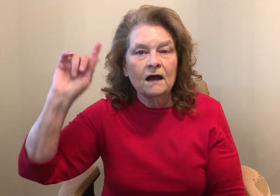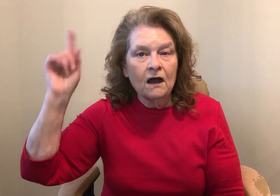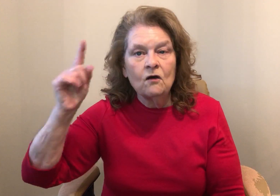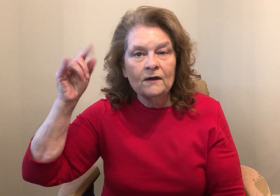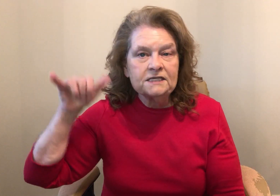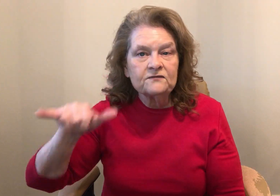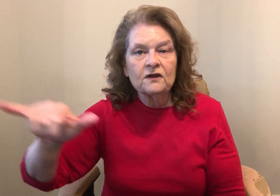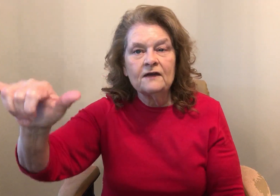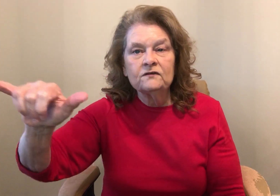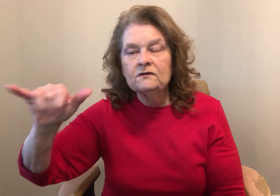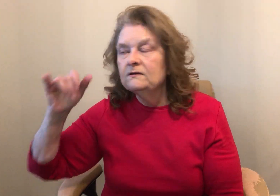Always, forever.